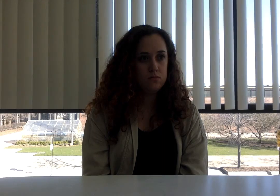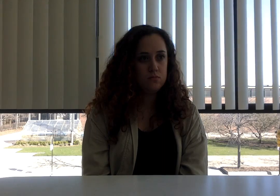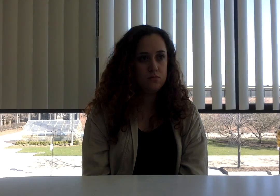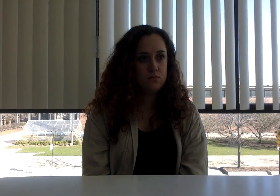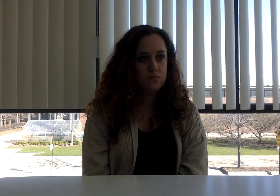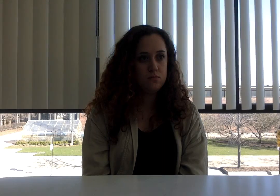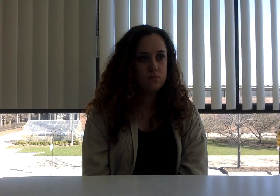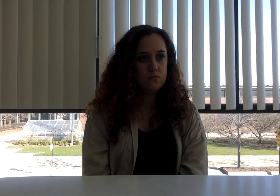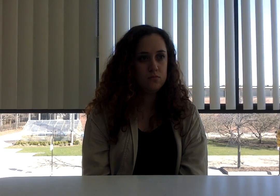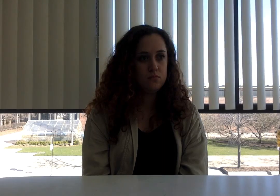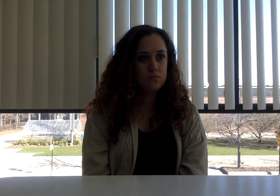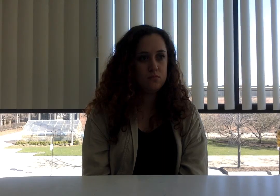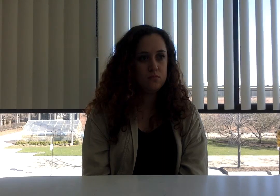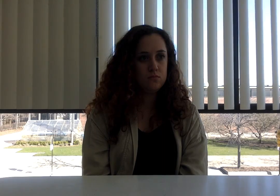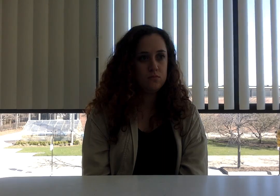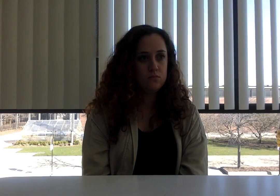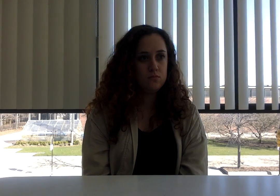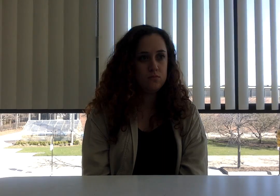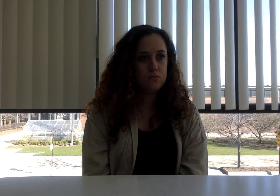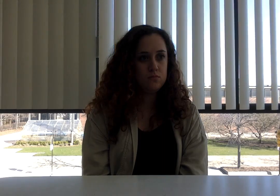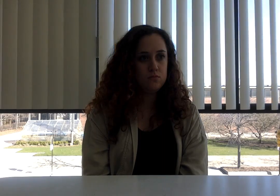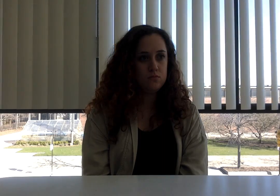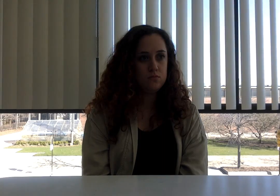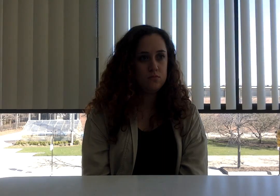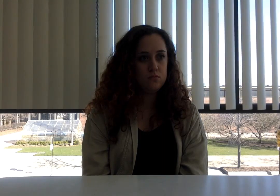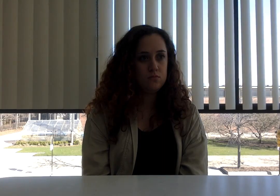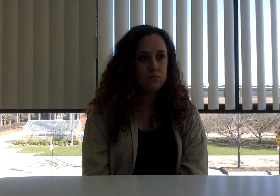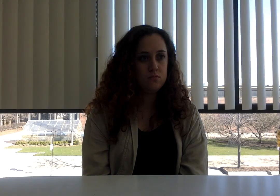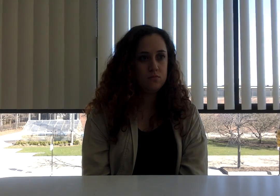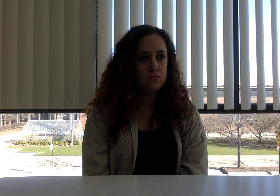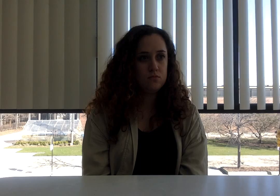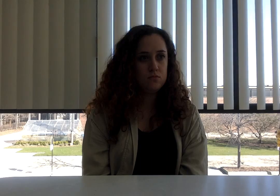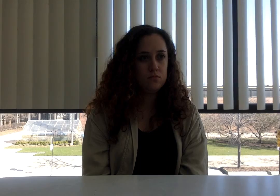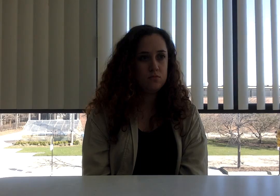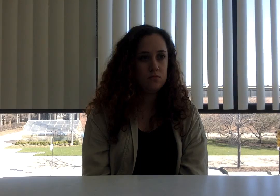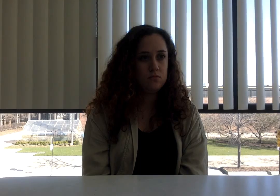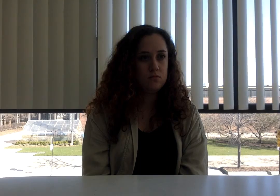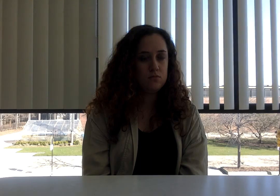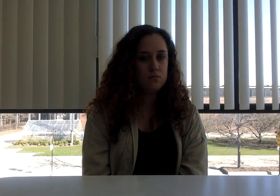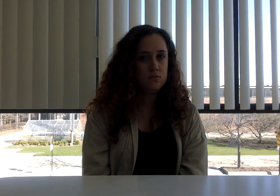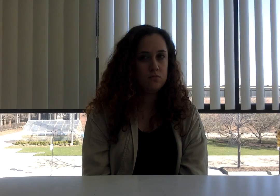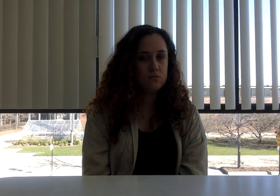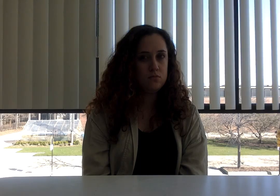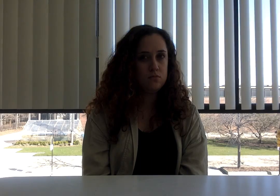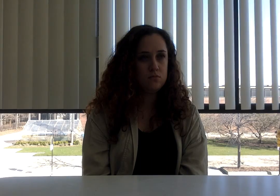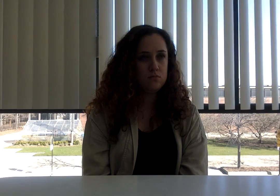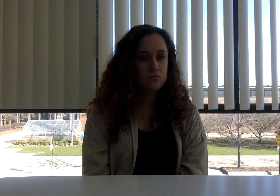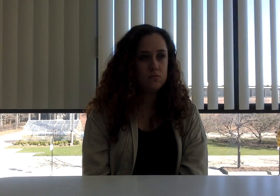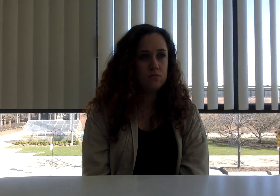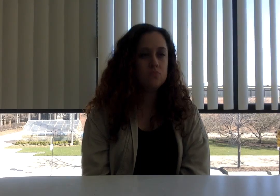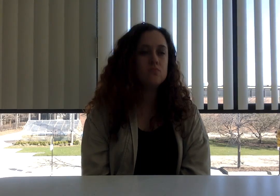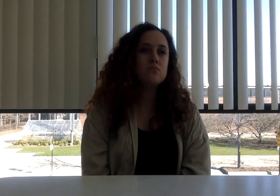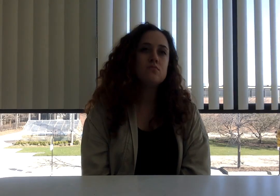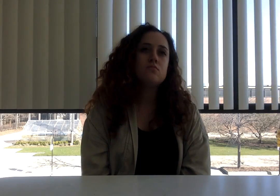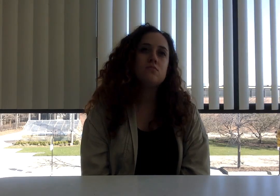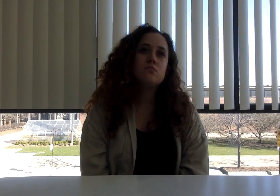10, then it means it's So negative because- negative 1, right? Now, what did you get here? 5, 6, and I didn't give you a point for that. Because